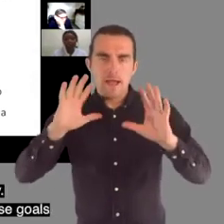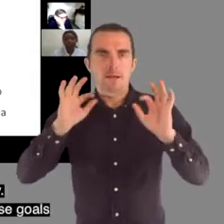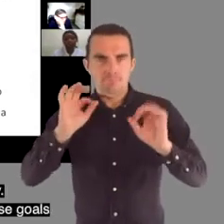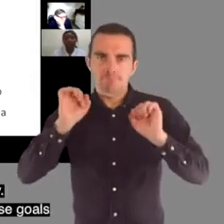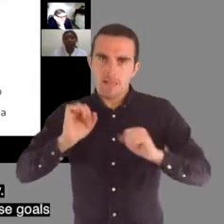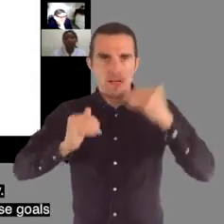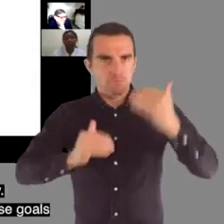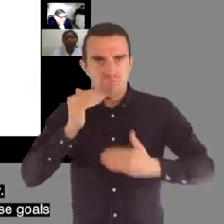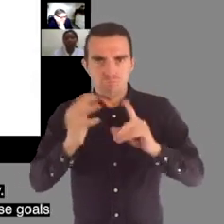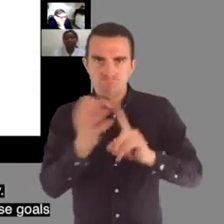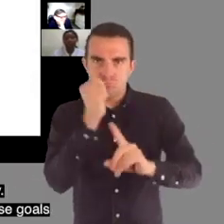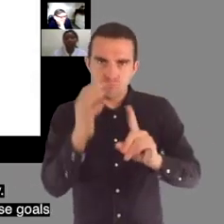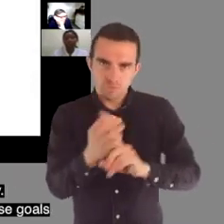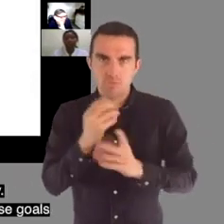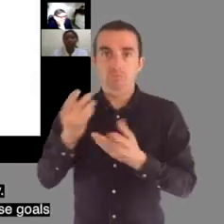way.